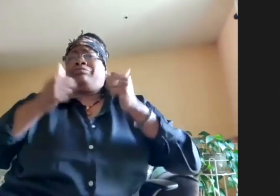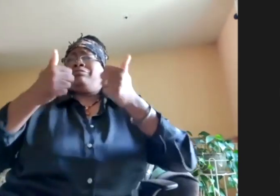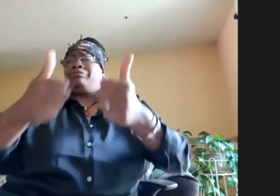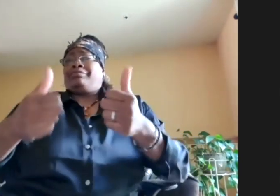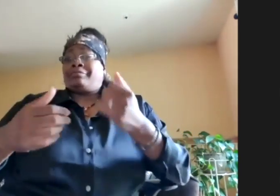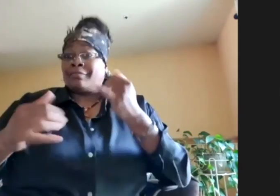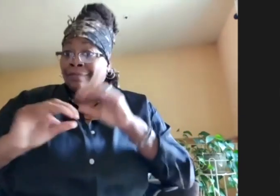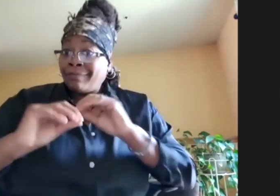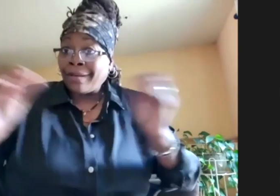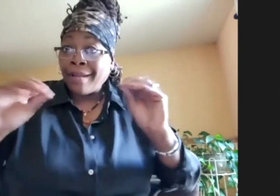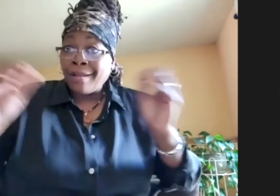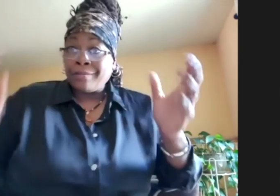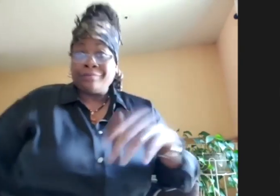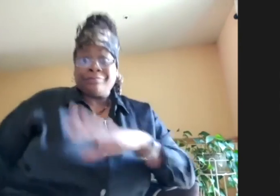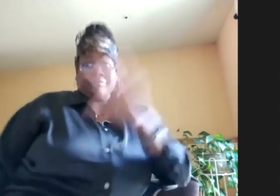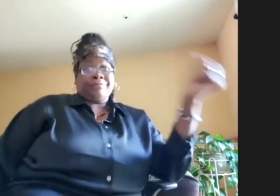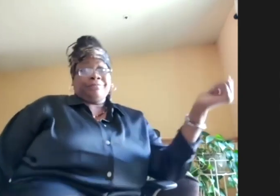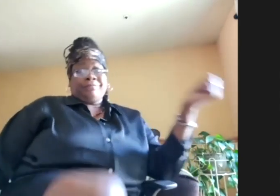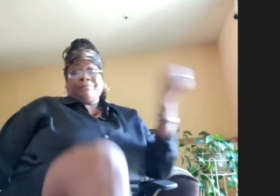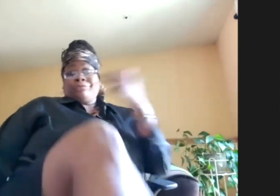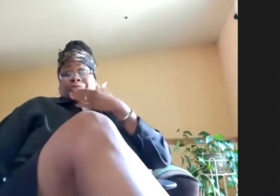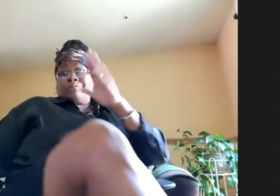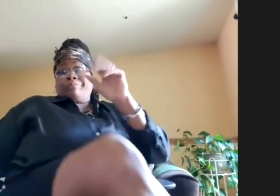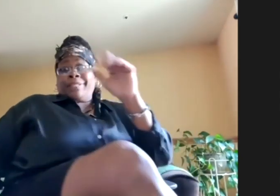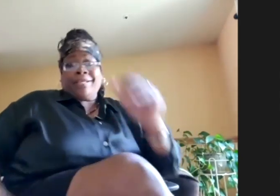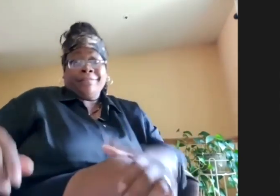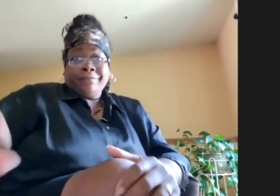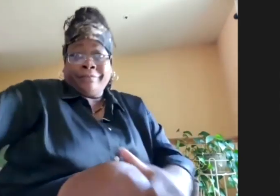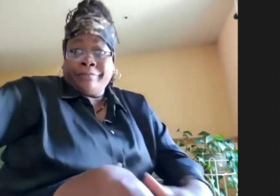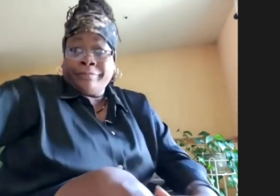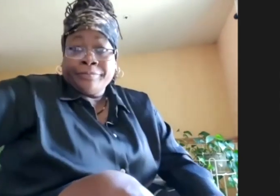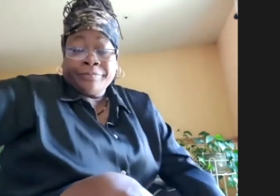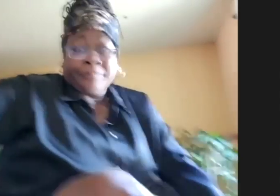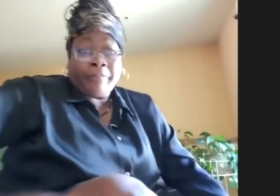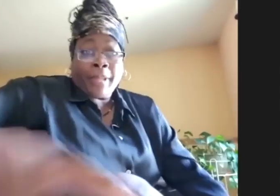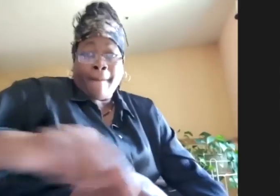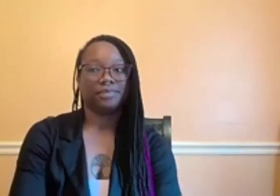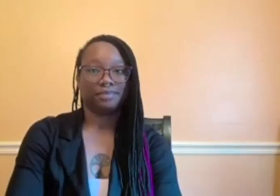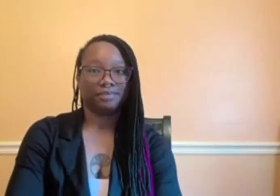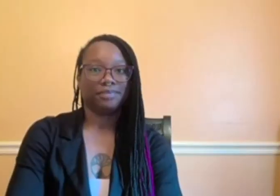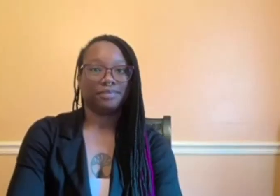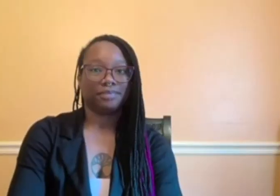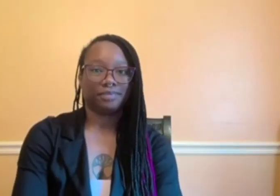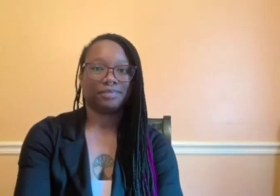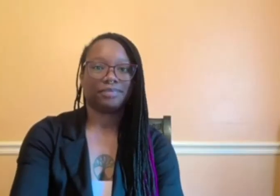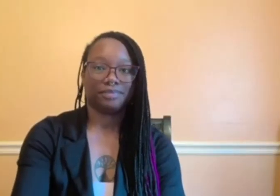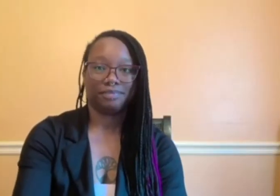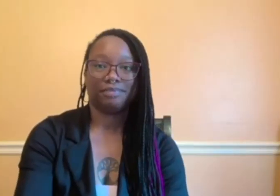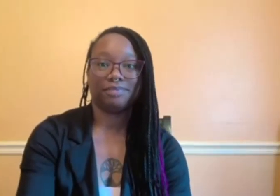are showing love to the students. And if that doesn't happen, then it's no good.